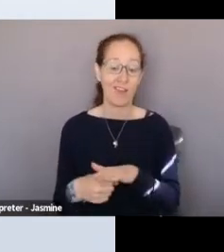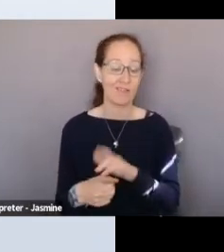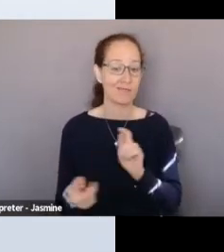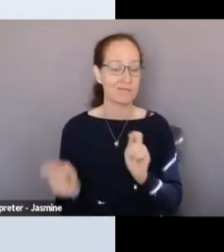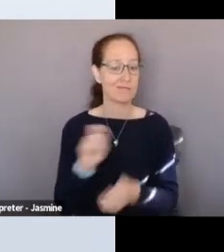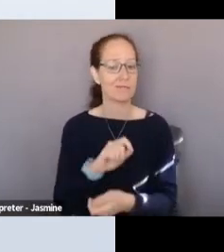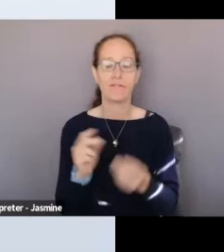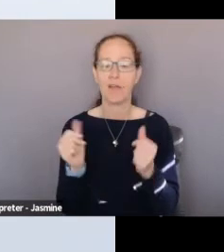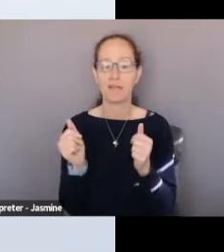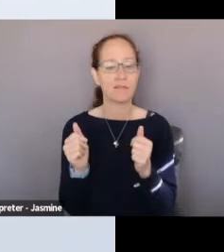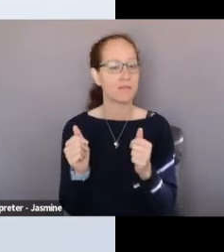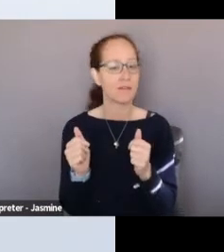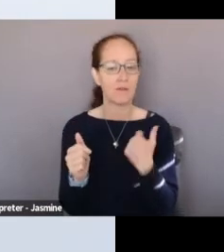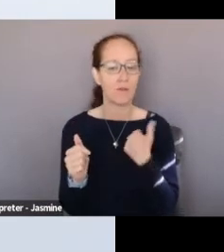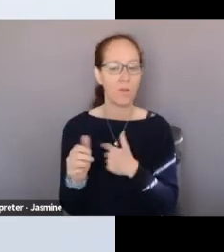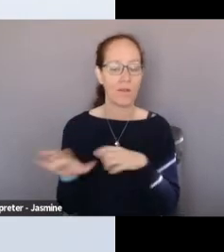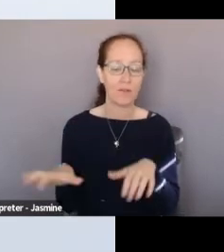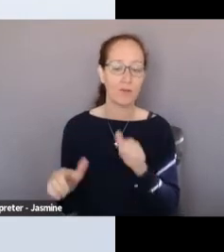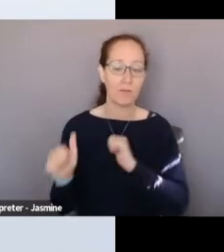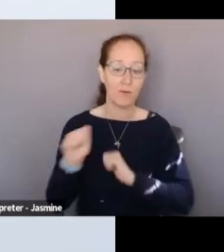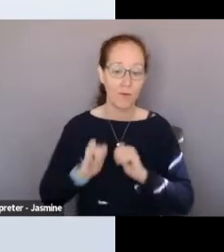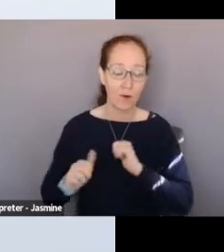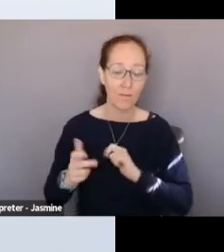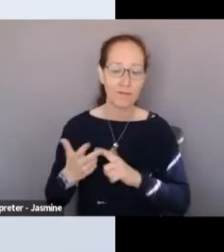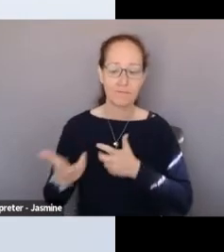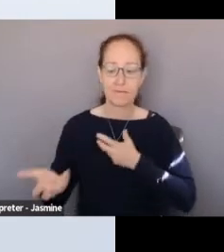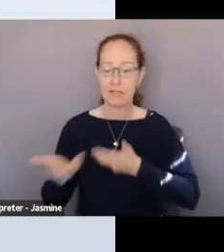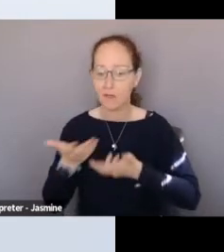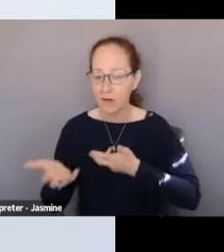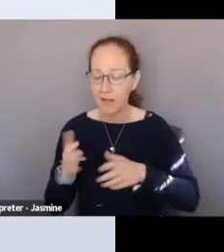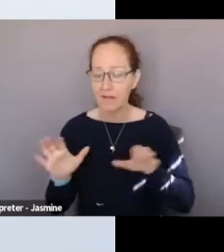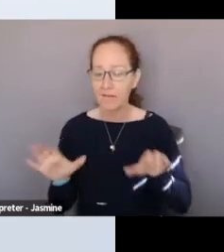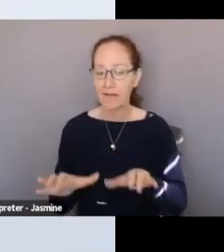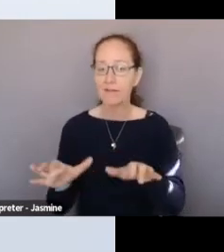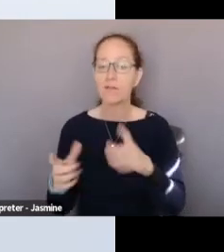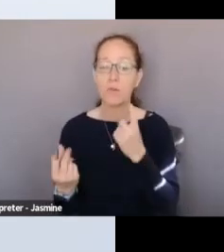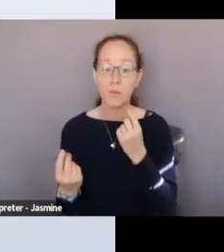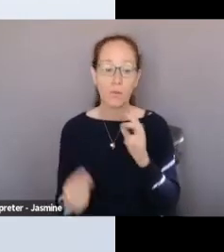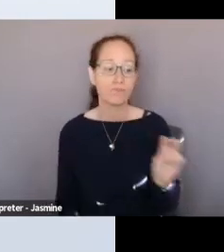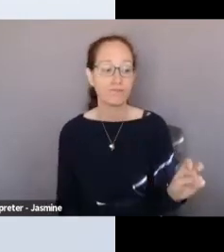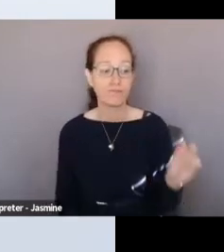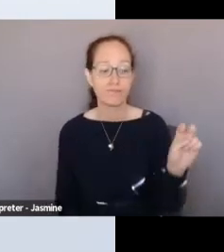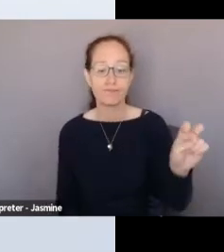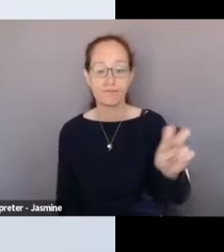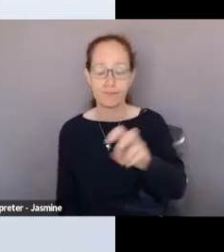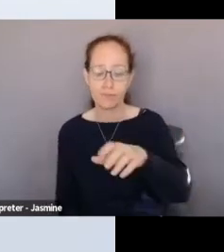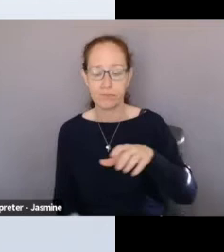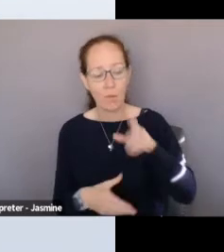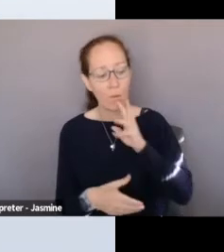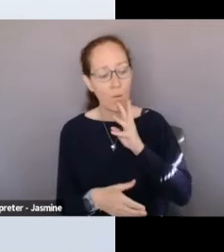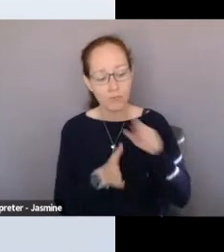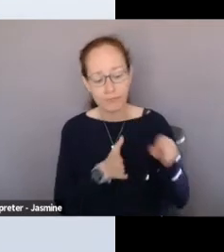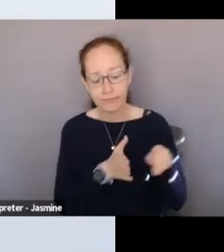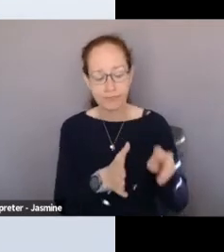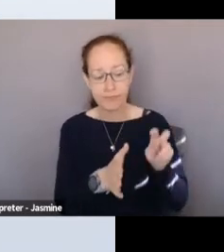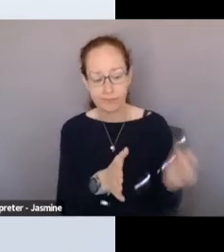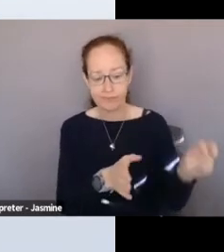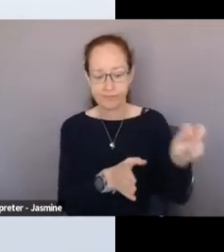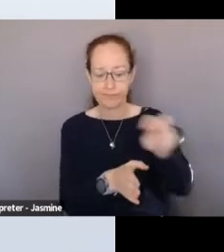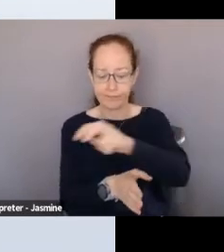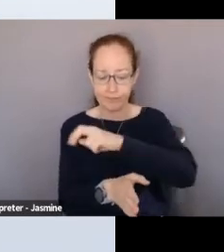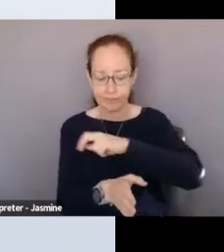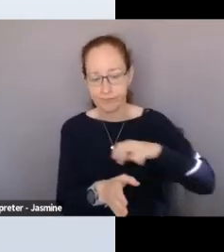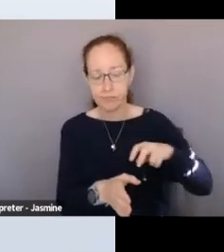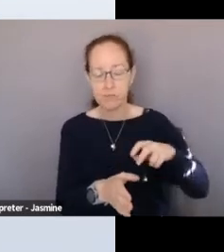activities, we're bringing people to various locations in and around the Gowanus Canal. So the tour is